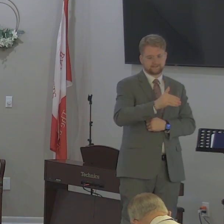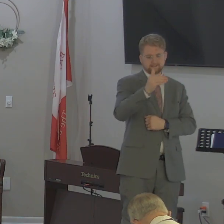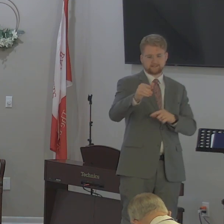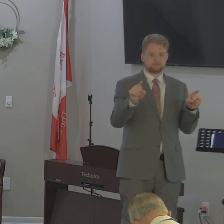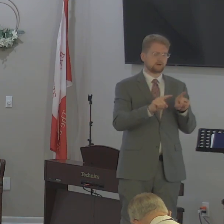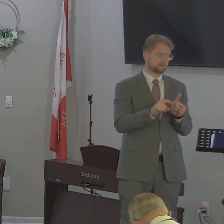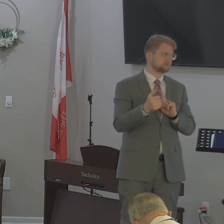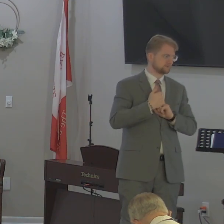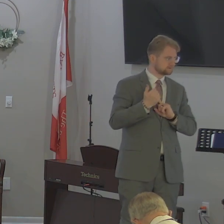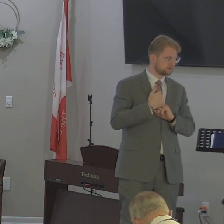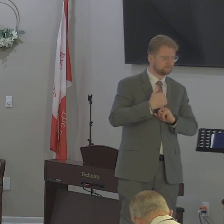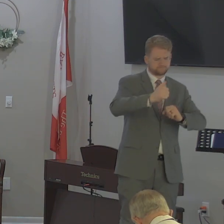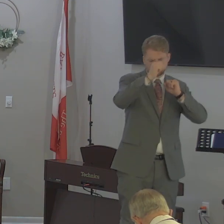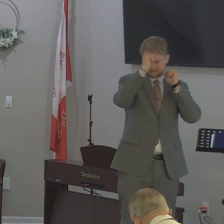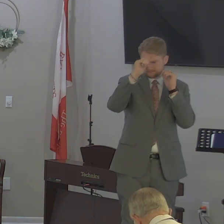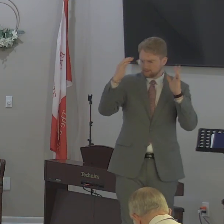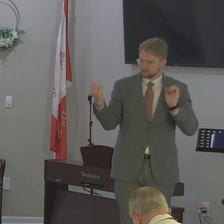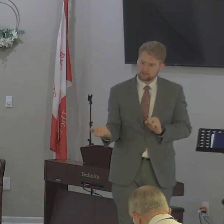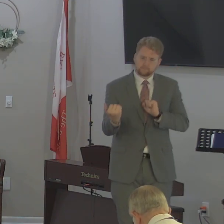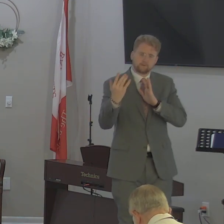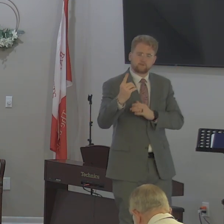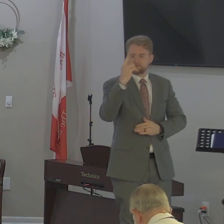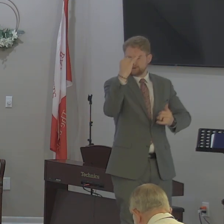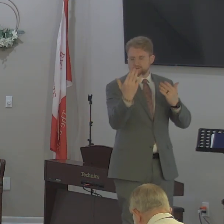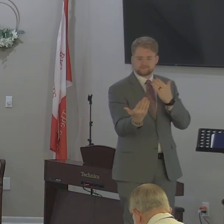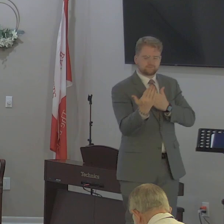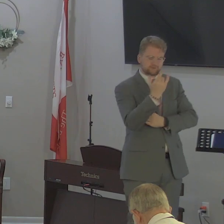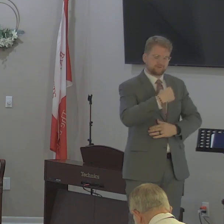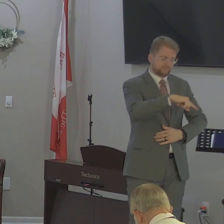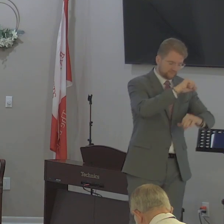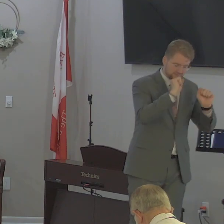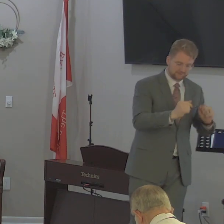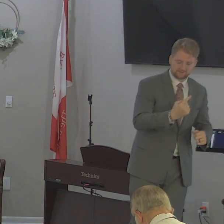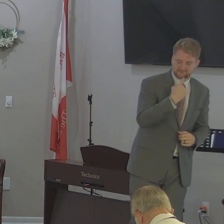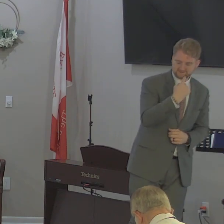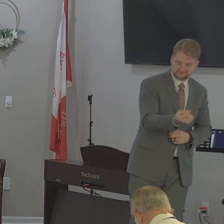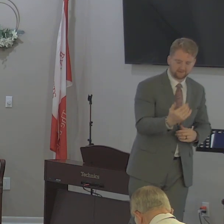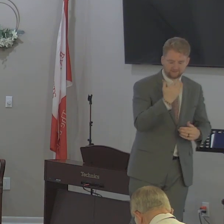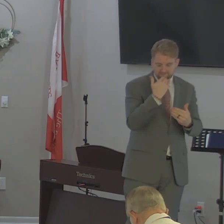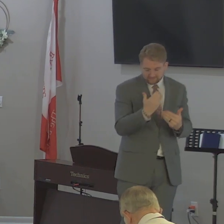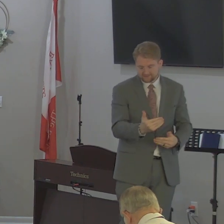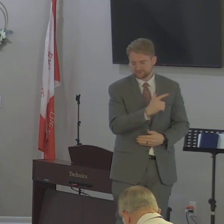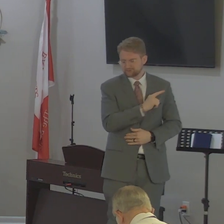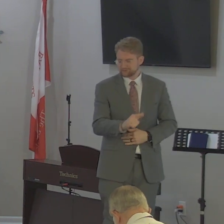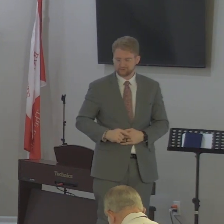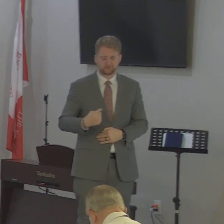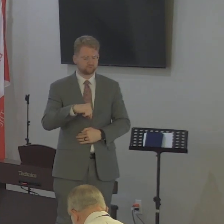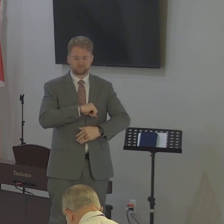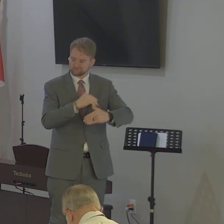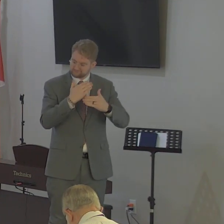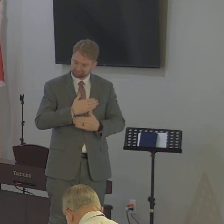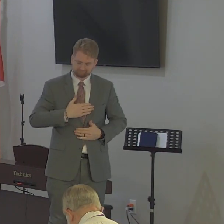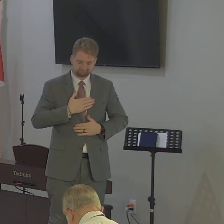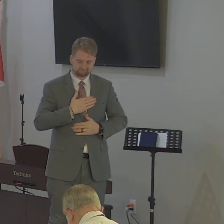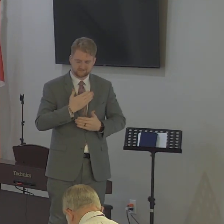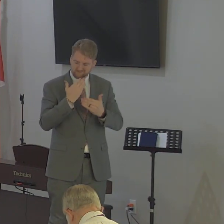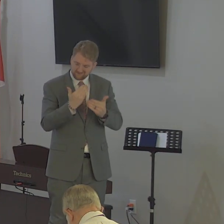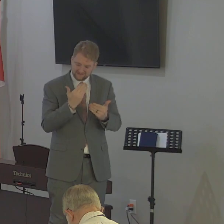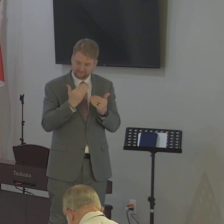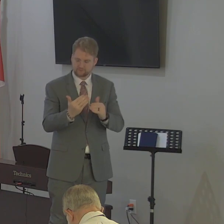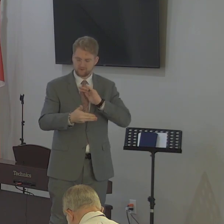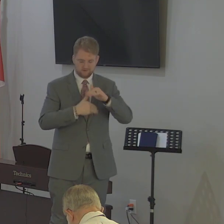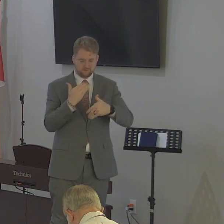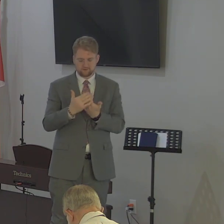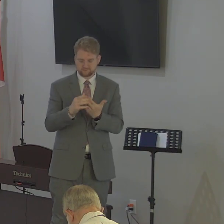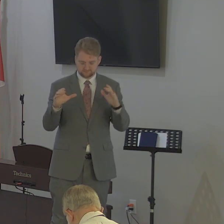thyself." Father God, we come before you this morning to say thank you, Lord. We're just grateful for all that you do for us. We're grateful that